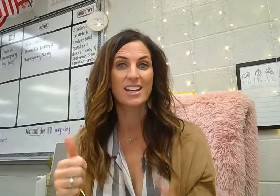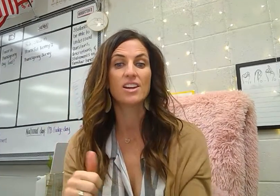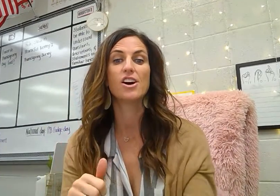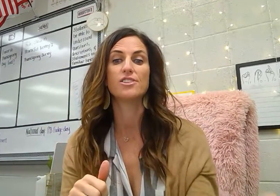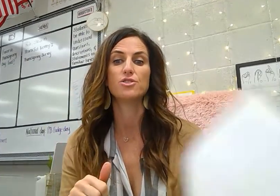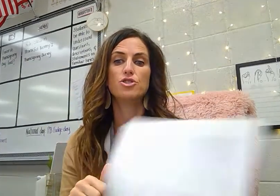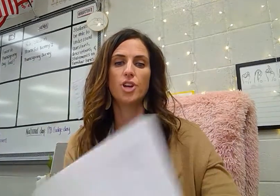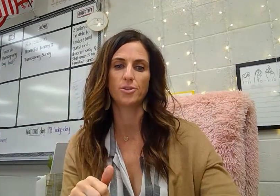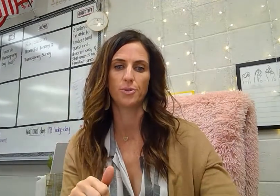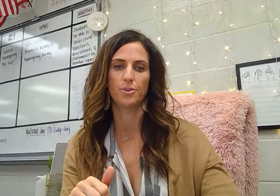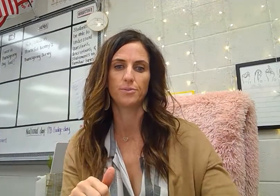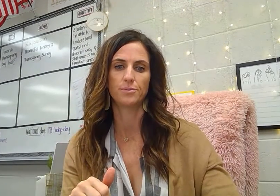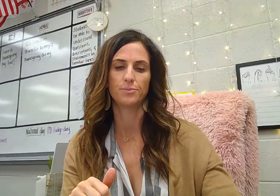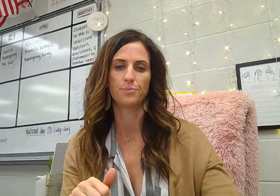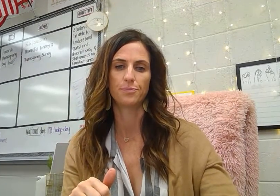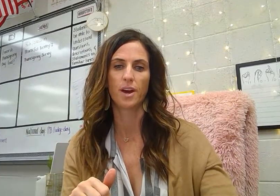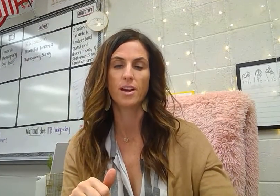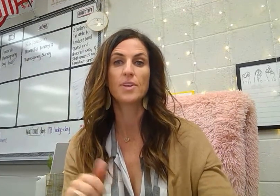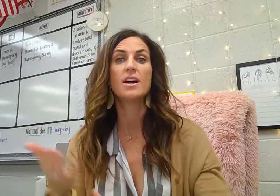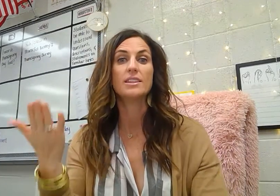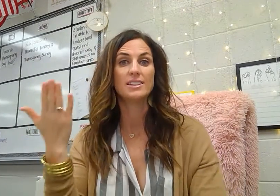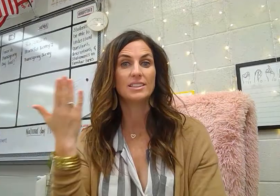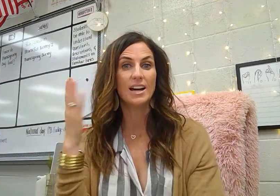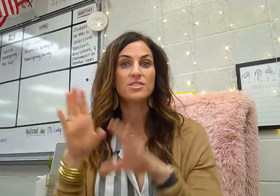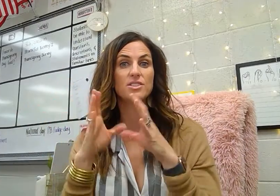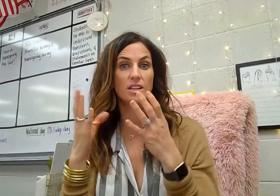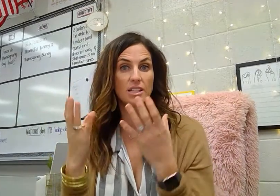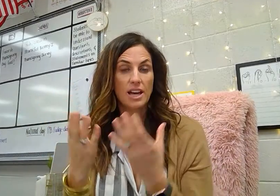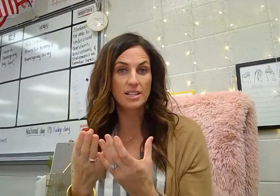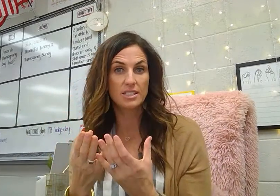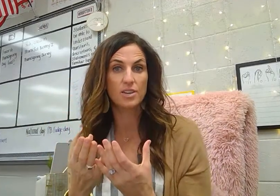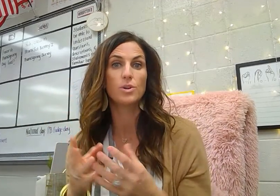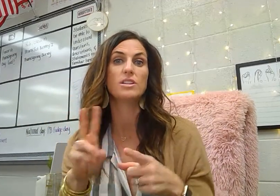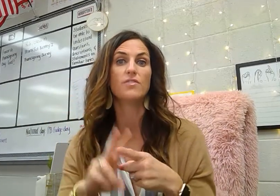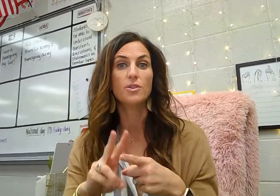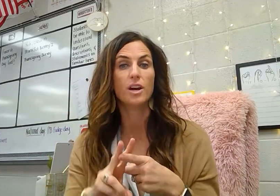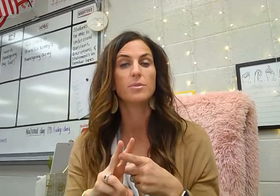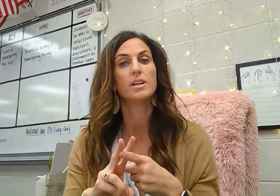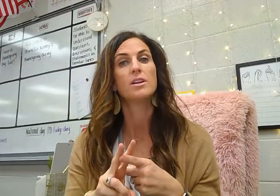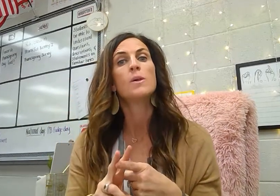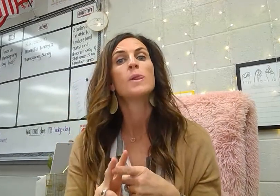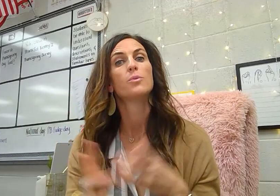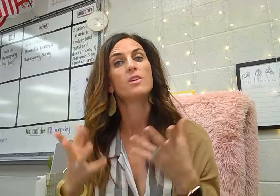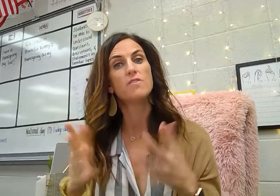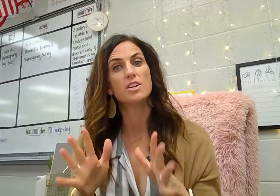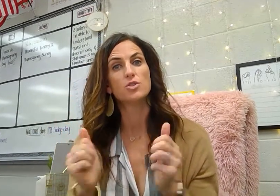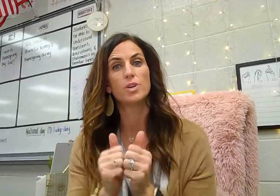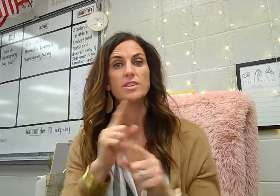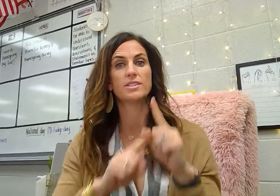10 under general. Okay, the last class that we did vocab in, we finished with the